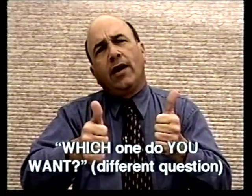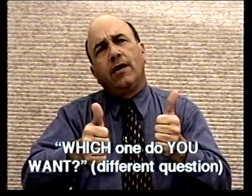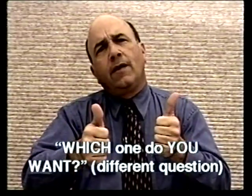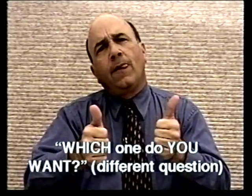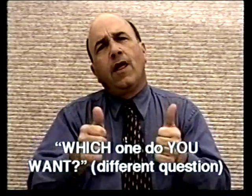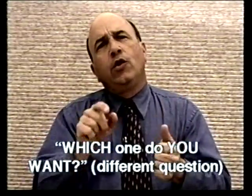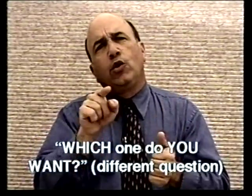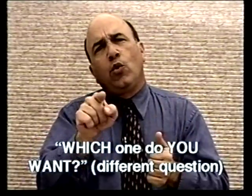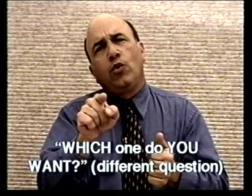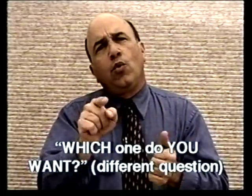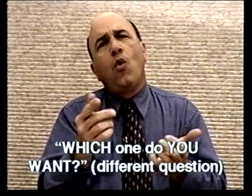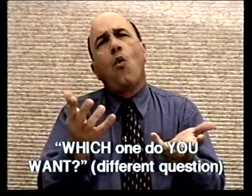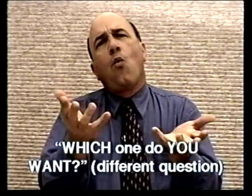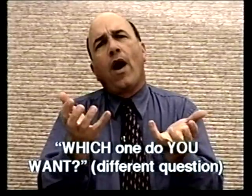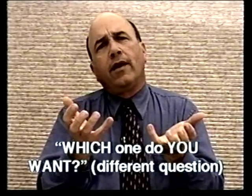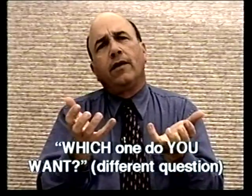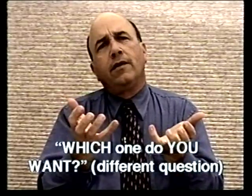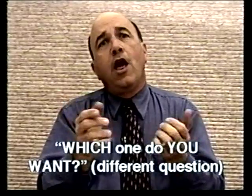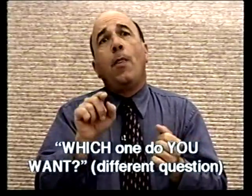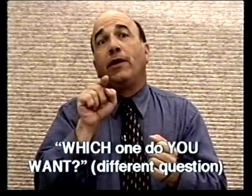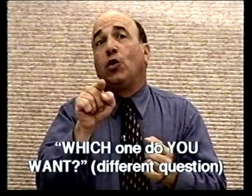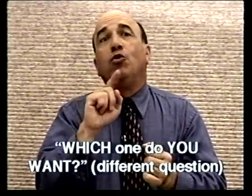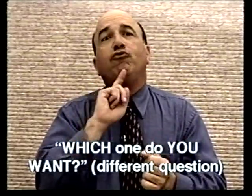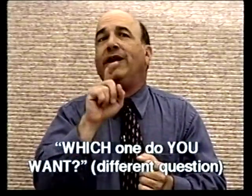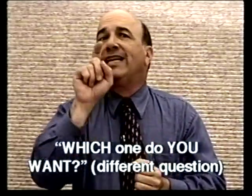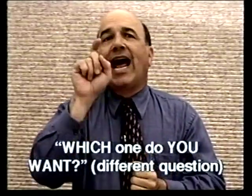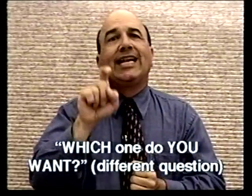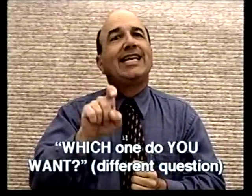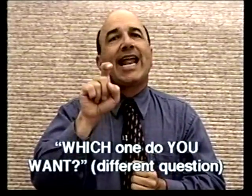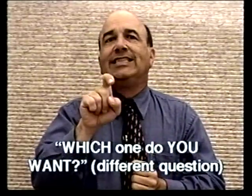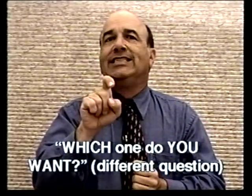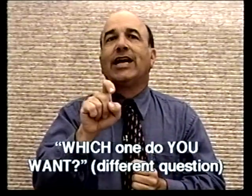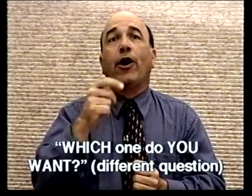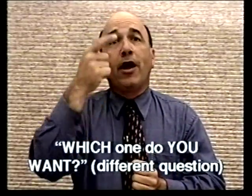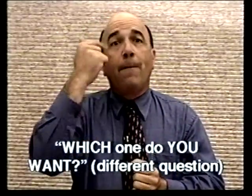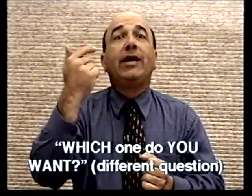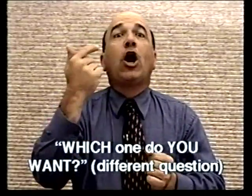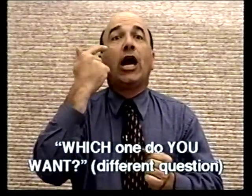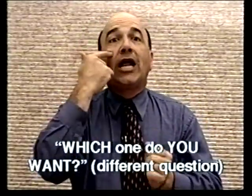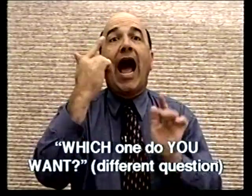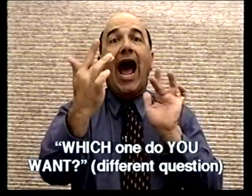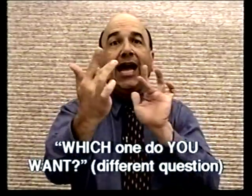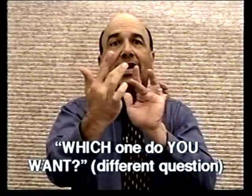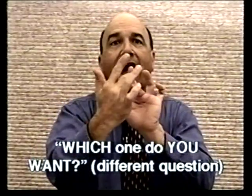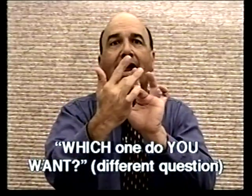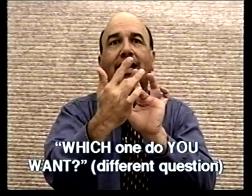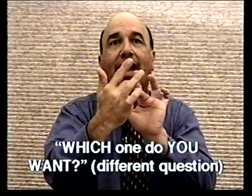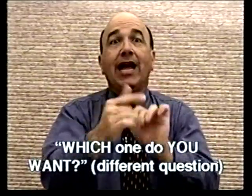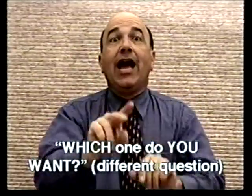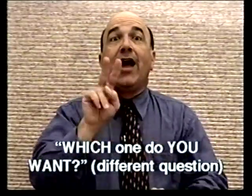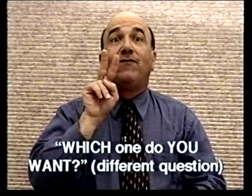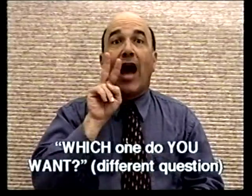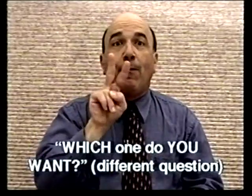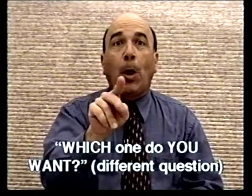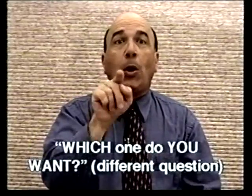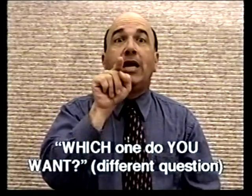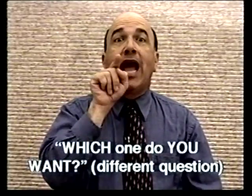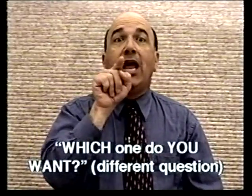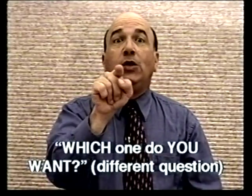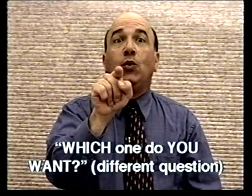one do you want? But usually not necessary because eye contact. If I'm looking at